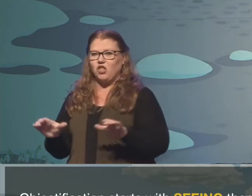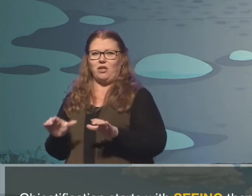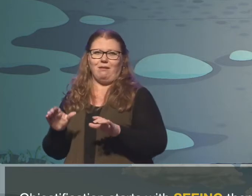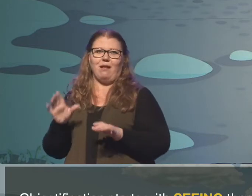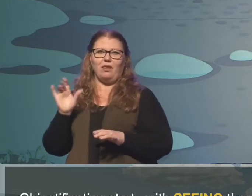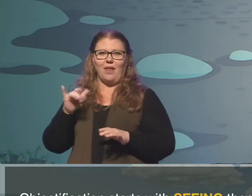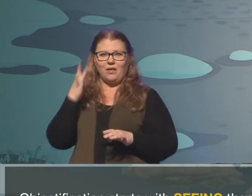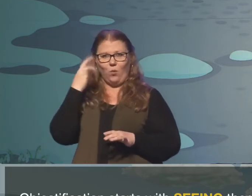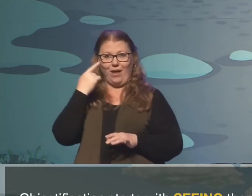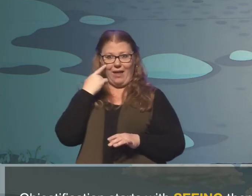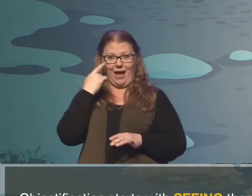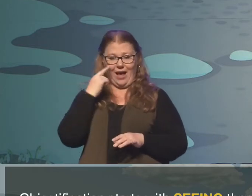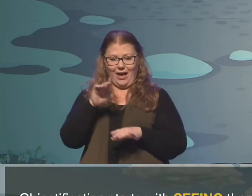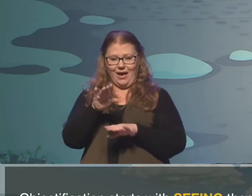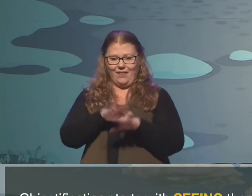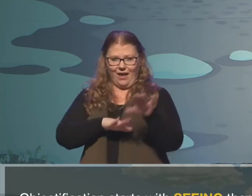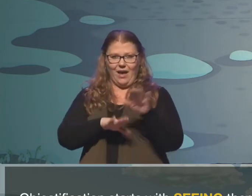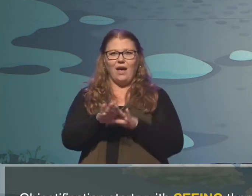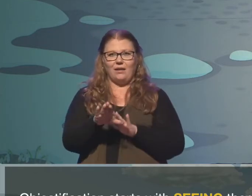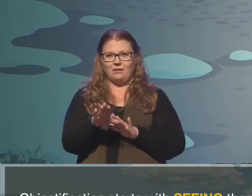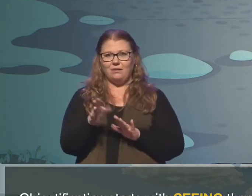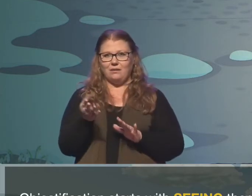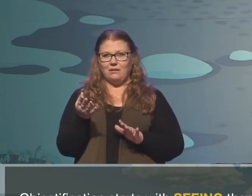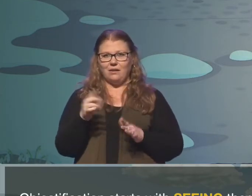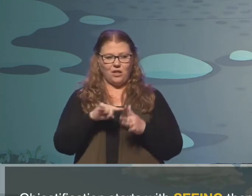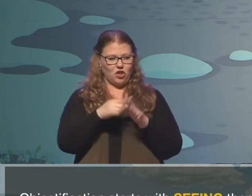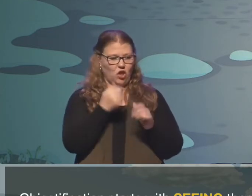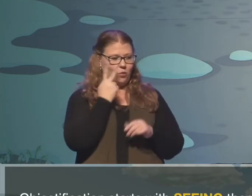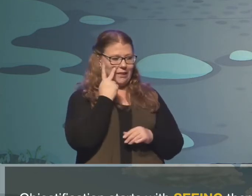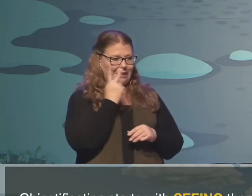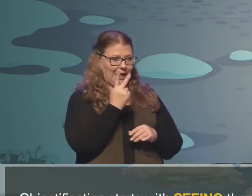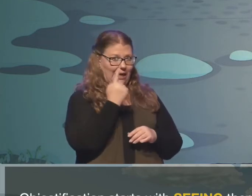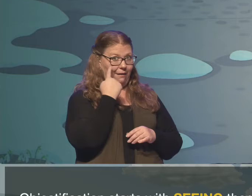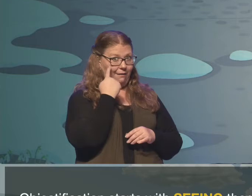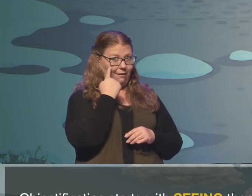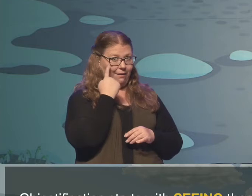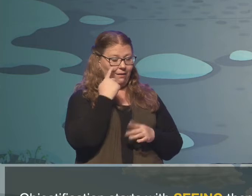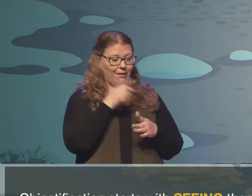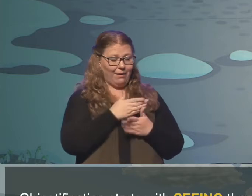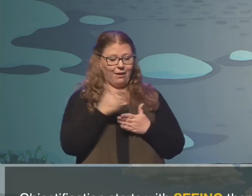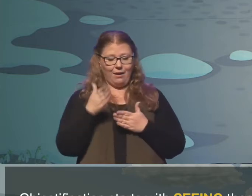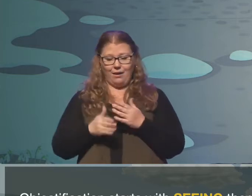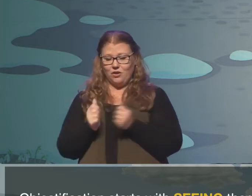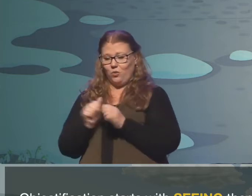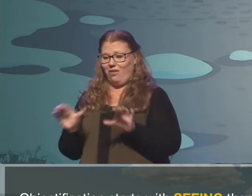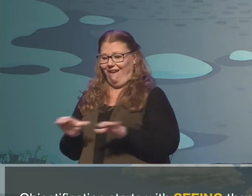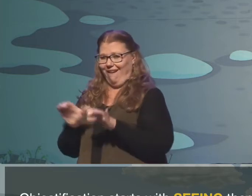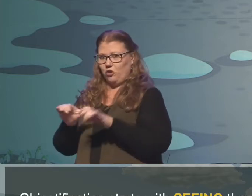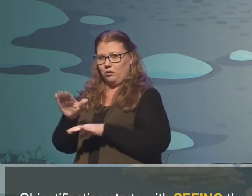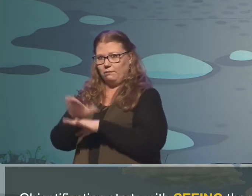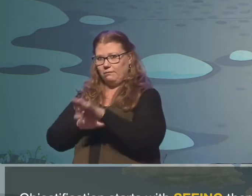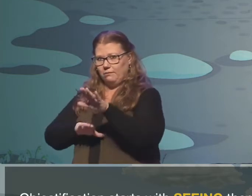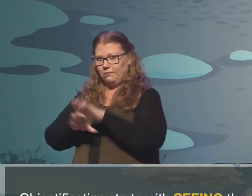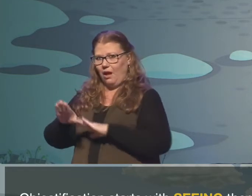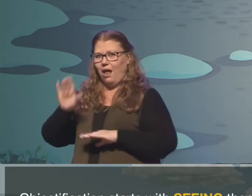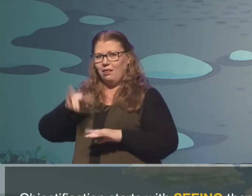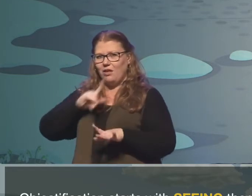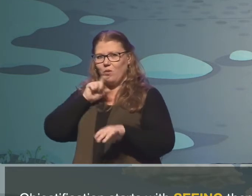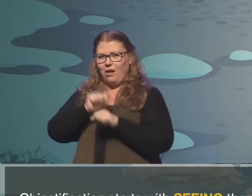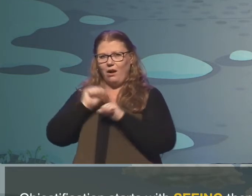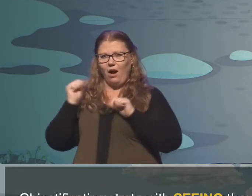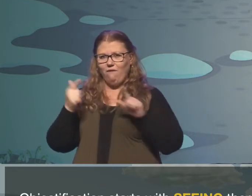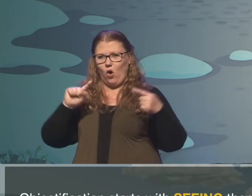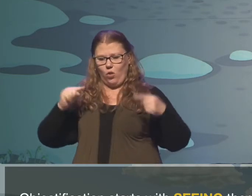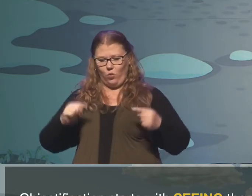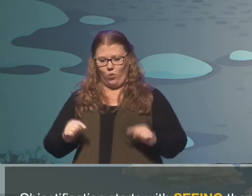That's why the eye and the hand. It starts with seeing, it ends with action. And that's the reality of all wounding in